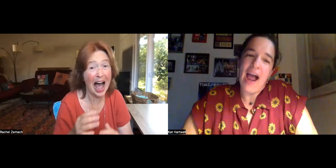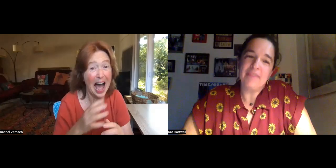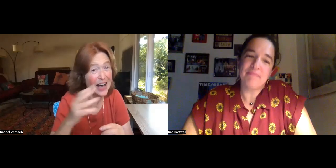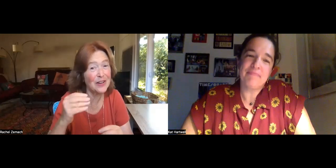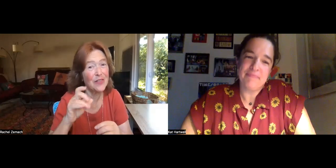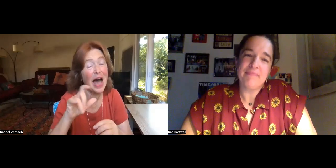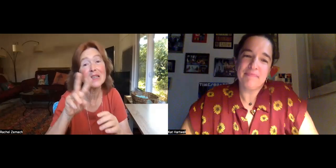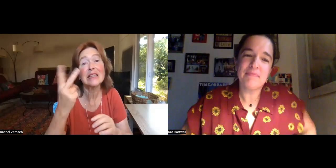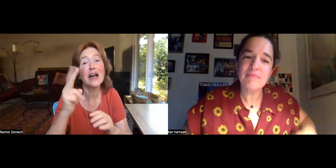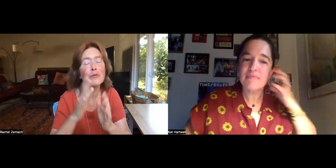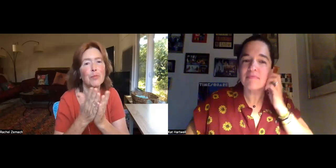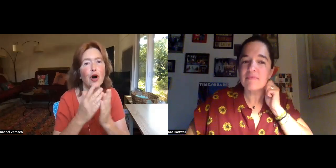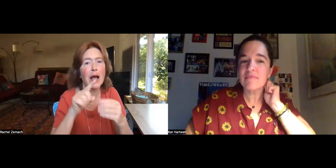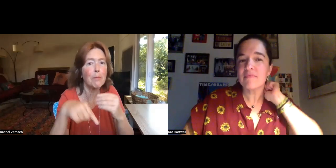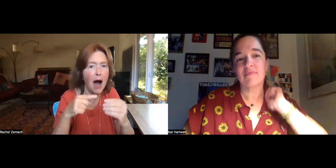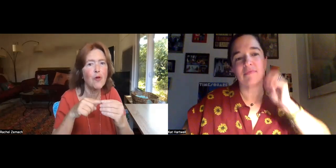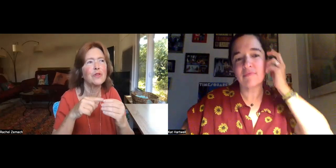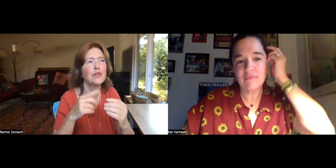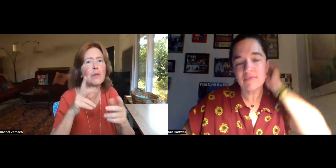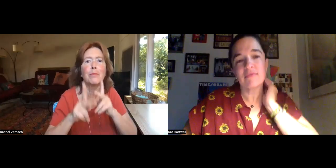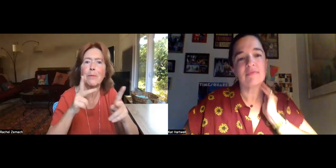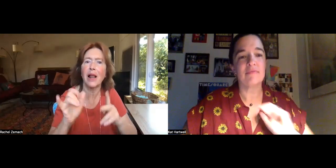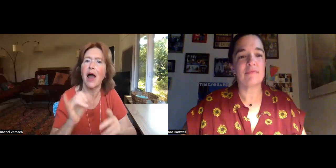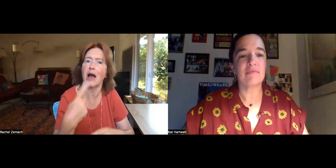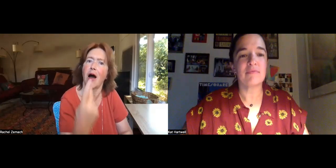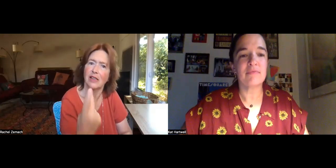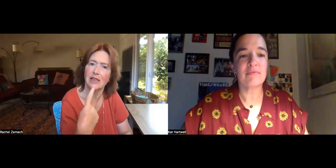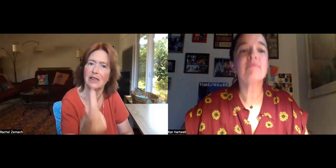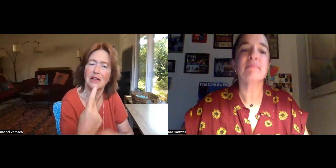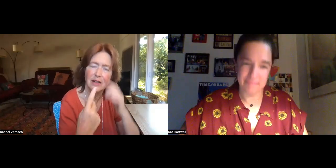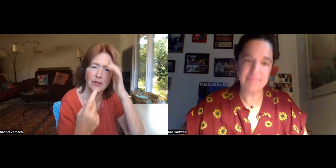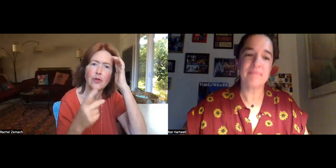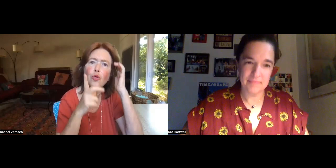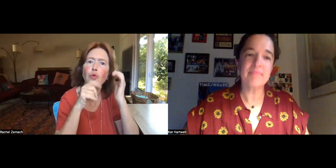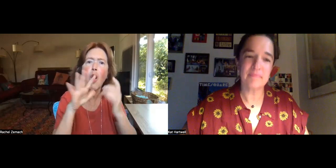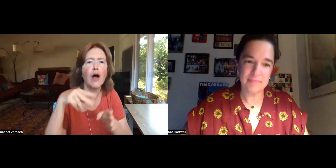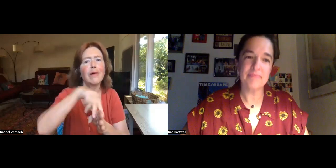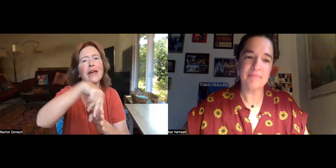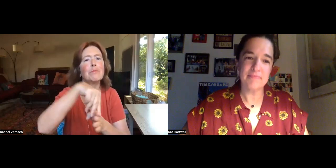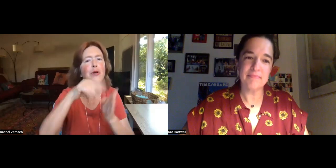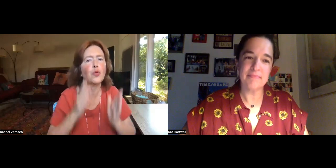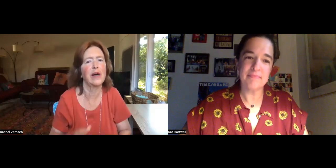Yeah. And that second book about people like that who are in